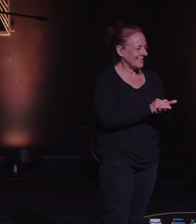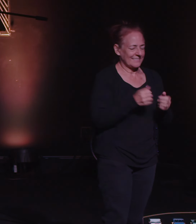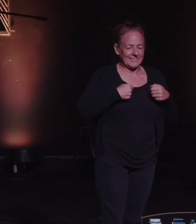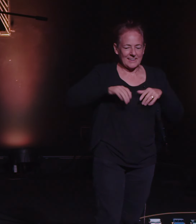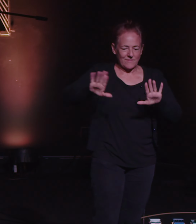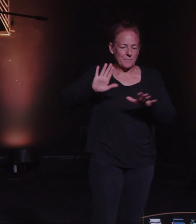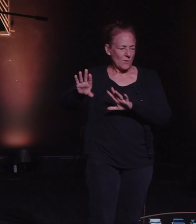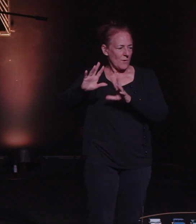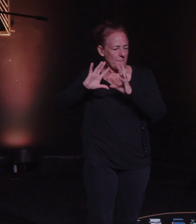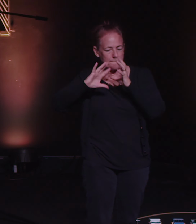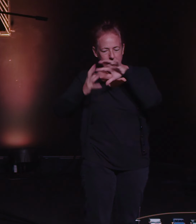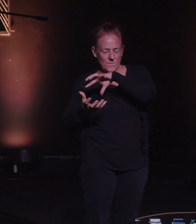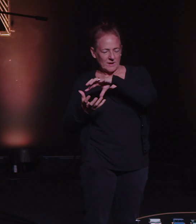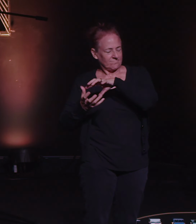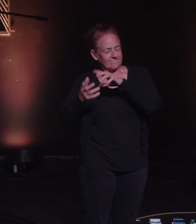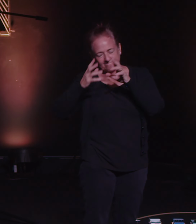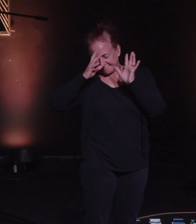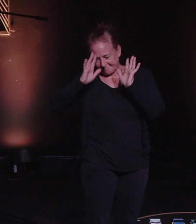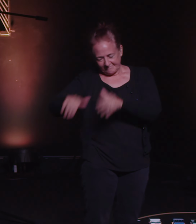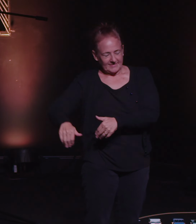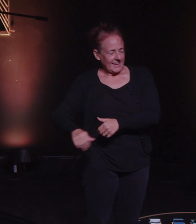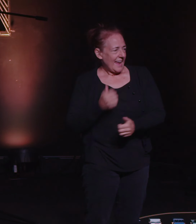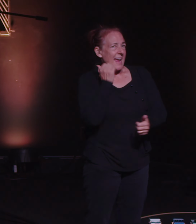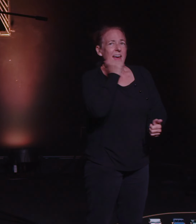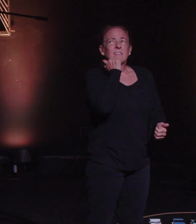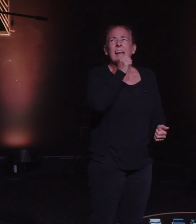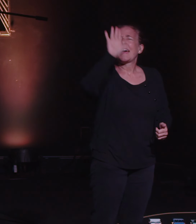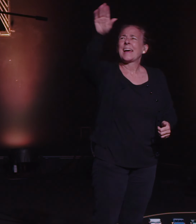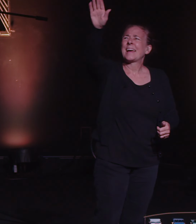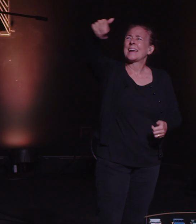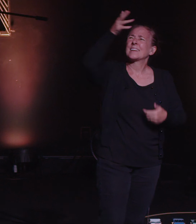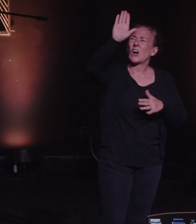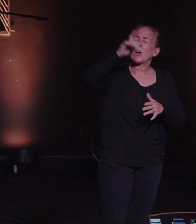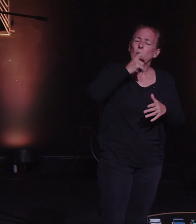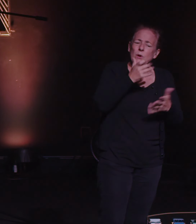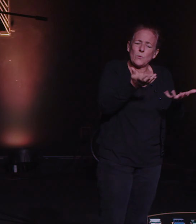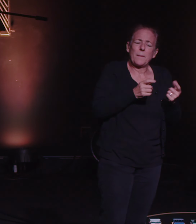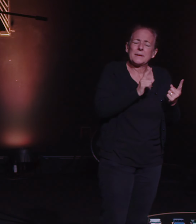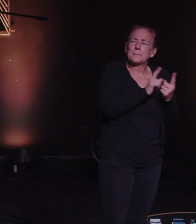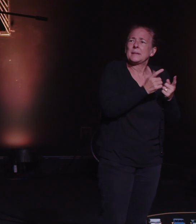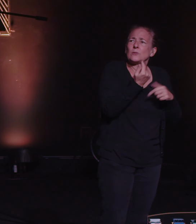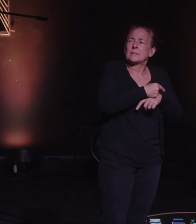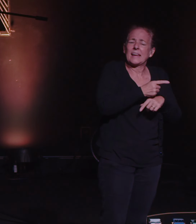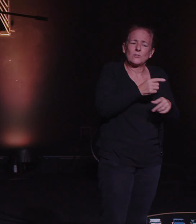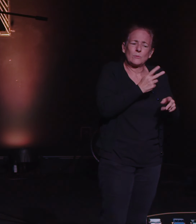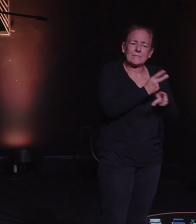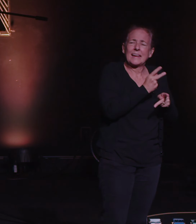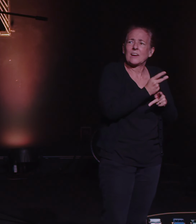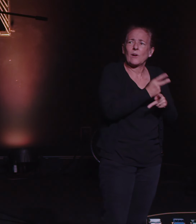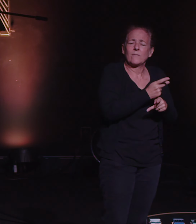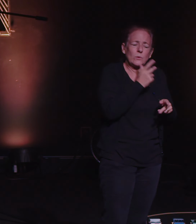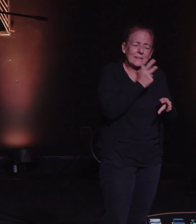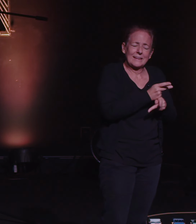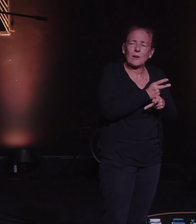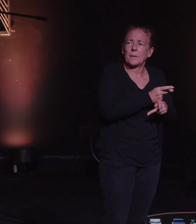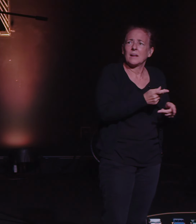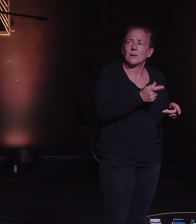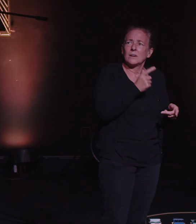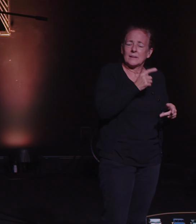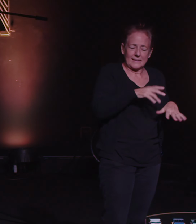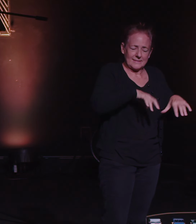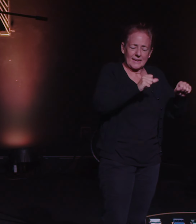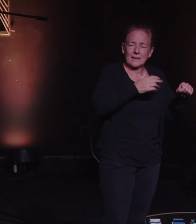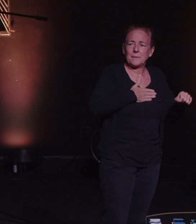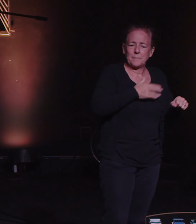It's a shift in mindset. It's getting up every day and saying, "God, who do you want me to interact with today? Who should I care about today?" And it's taking up my